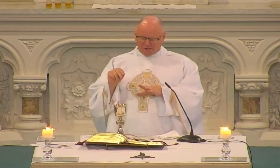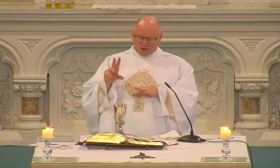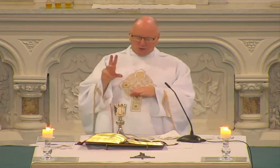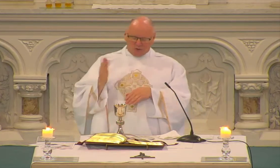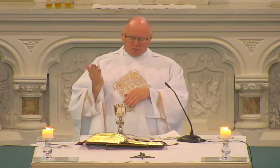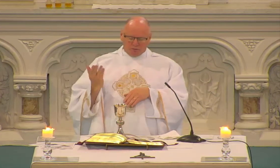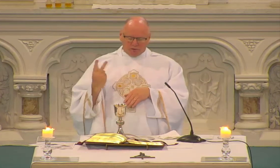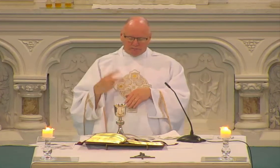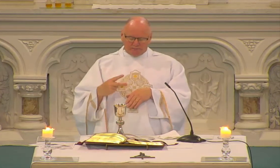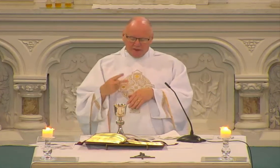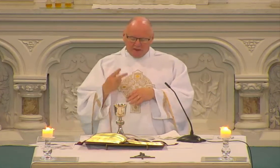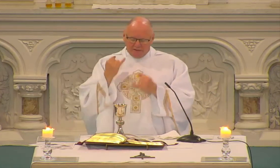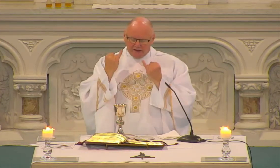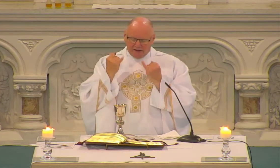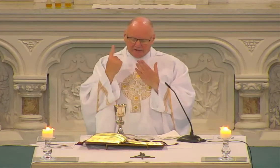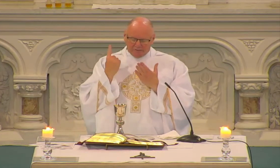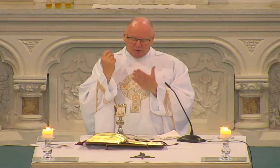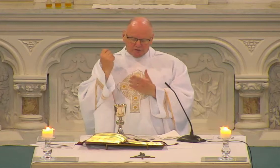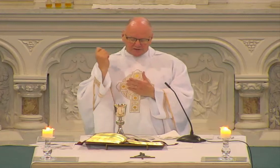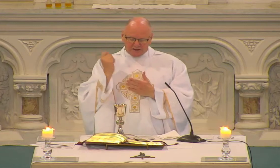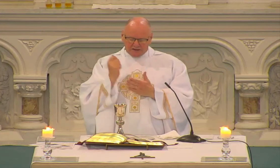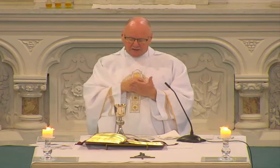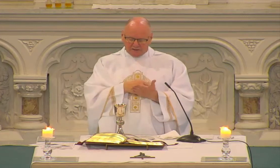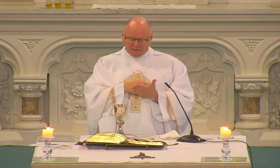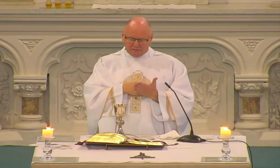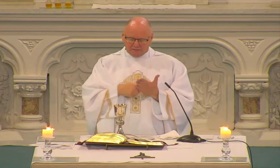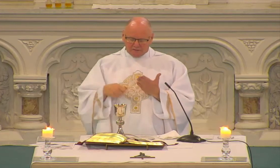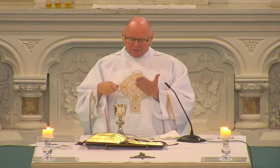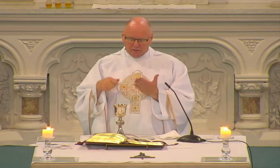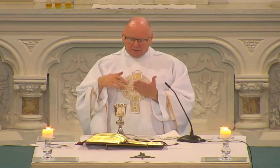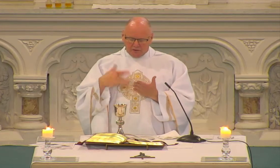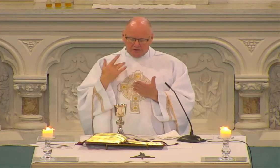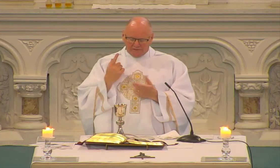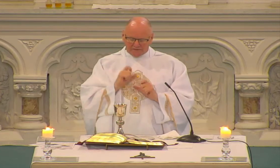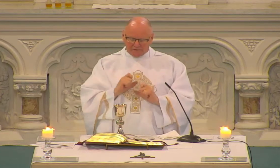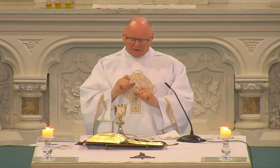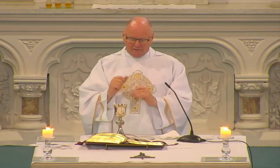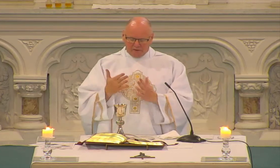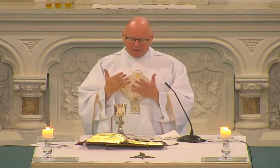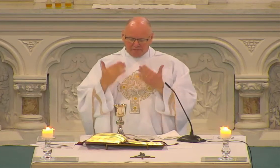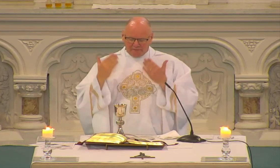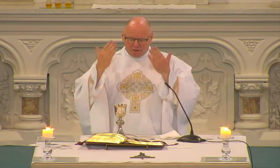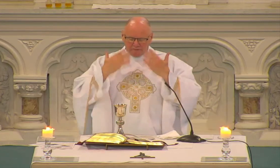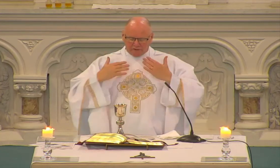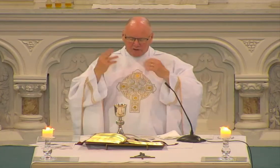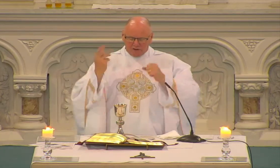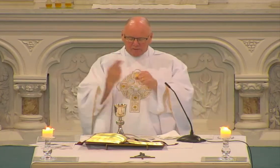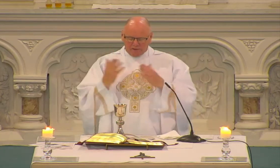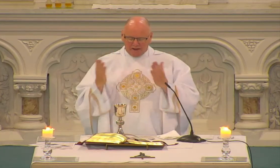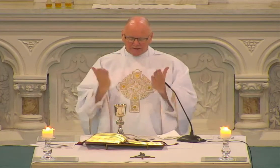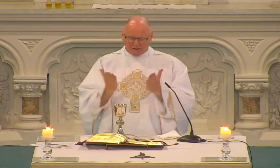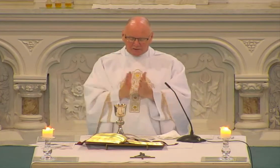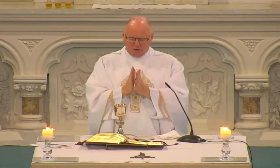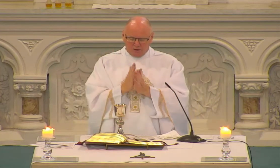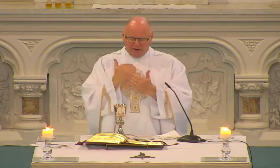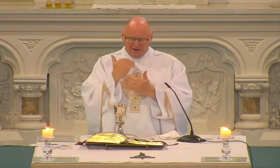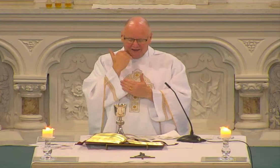no more, the lamb once slain who lives forever. Therefore, overcome with paschal joy,